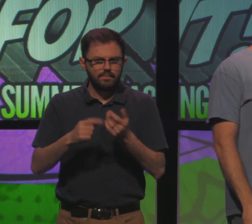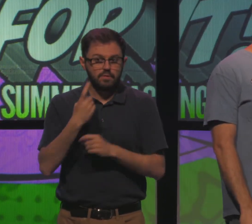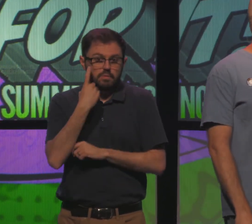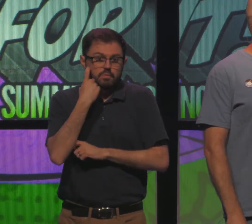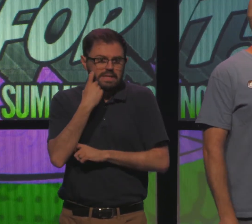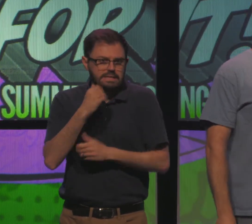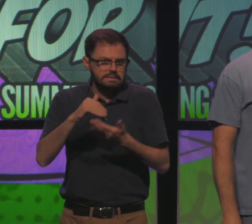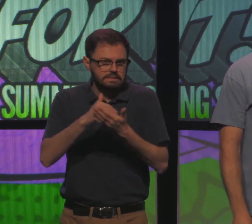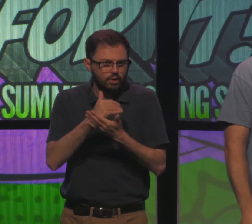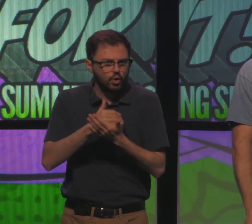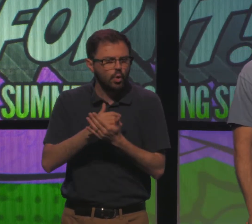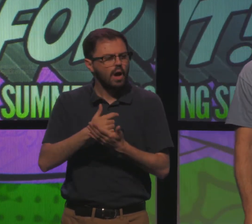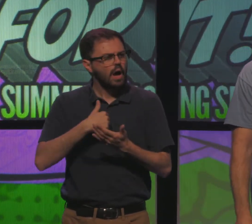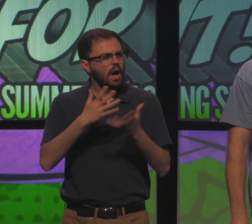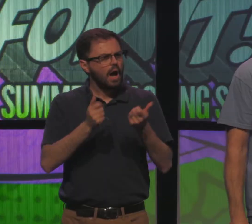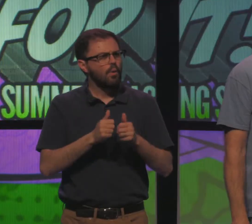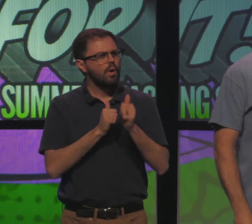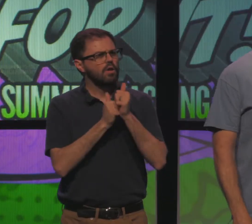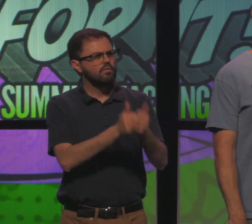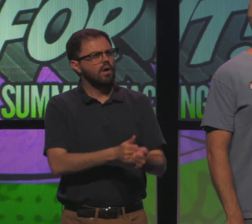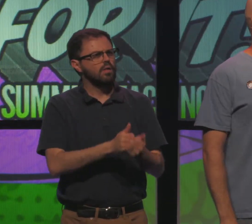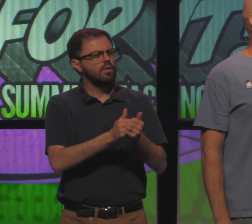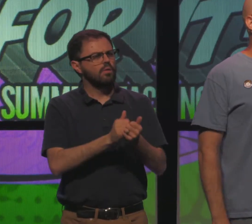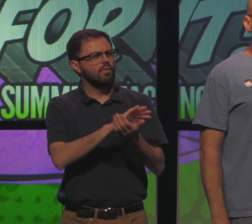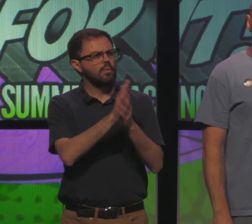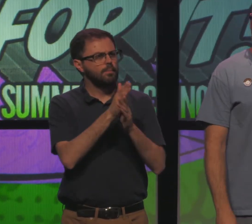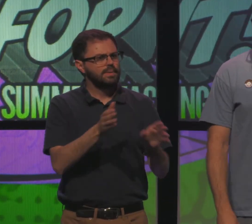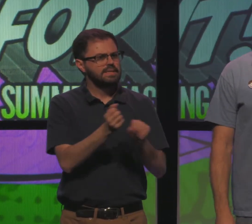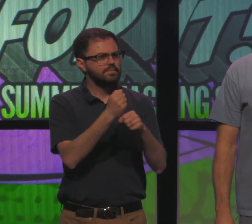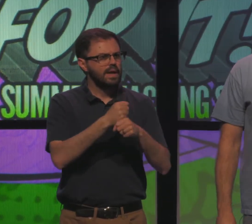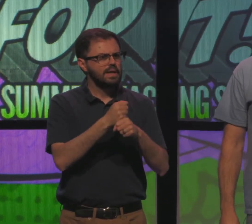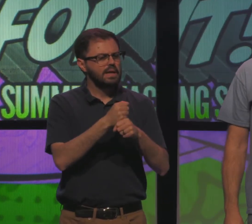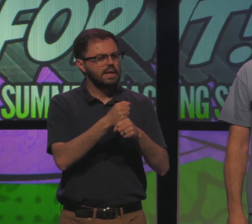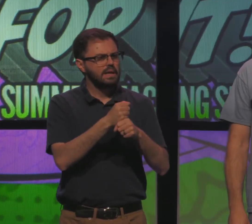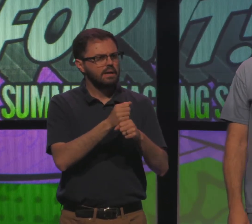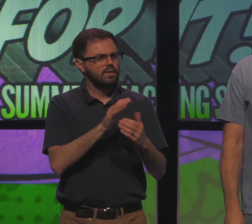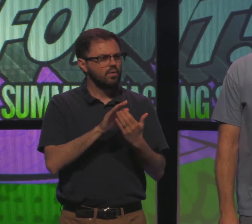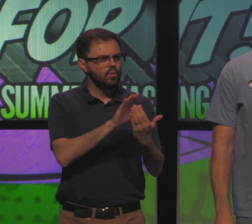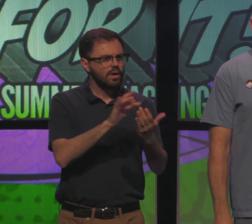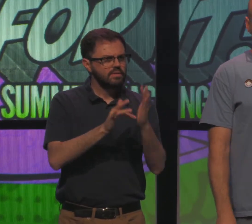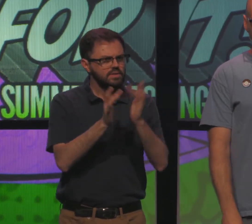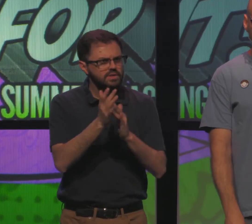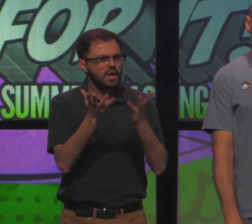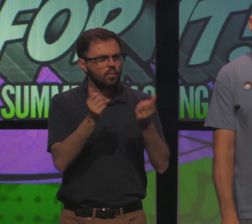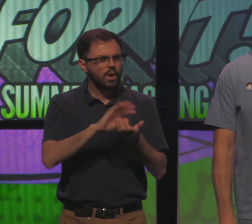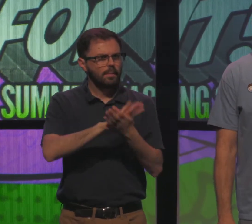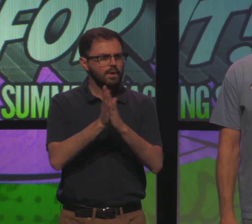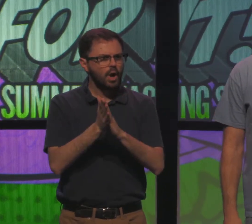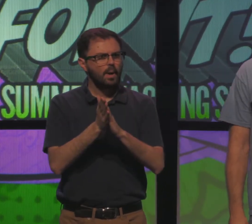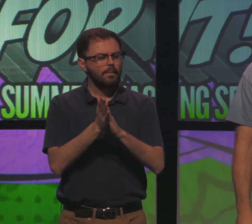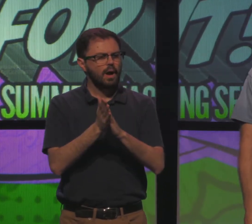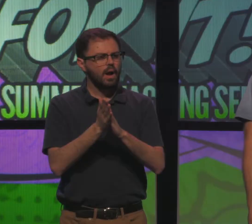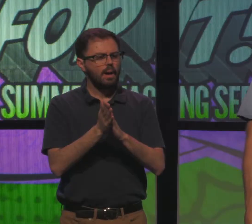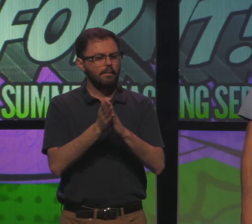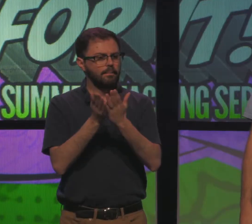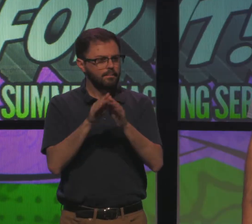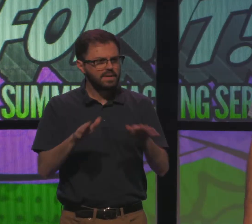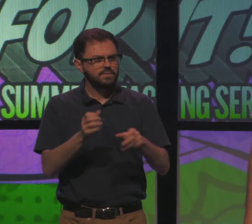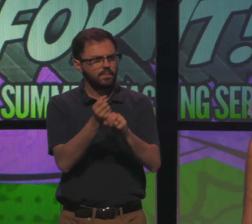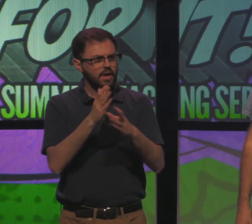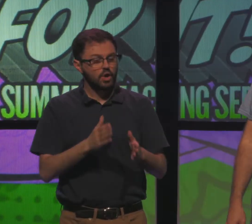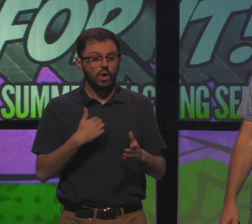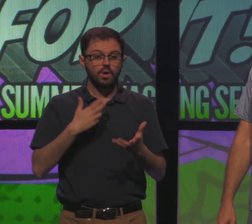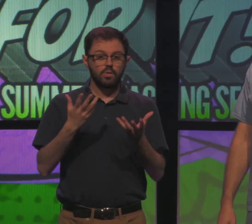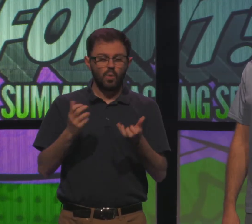path of Jesus. This makes sense. I want to be a peacemaker in this world. And you're kind of being more intelligent about it and you're being more intentional about it, then I just